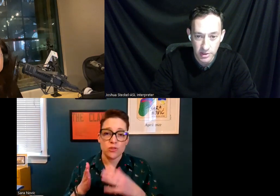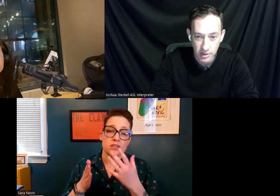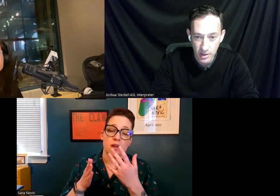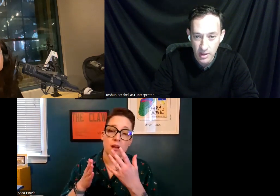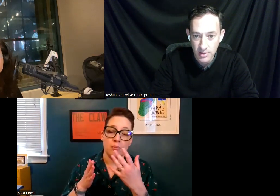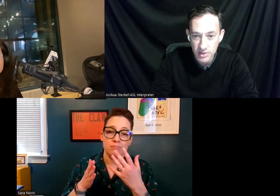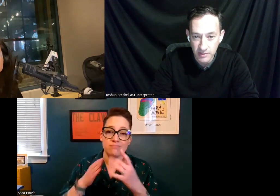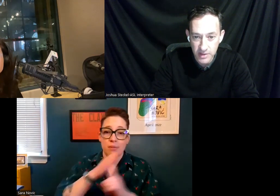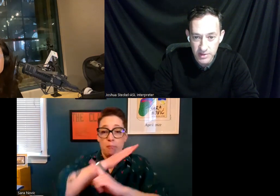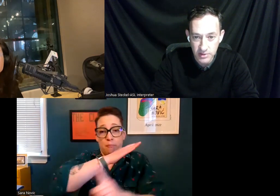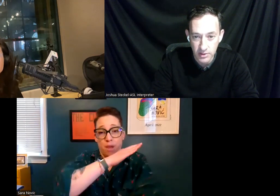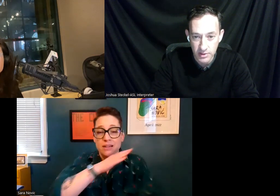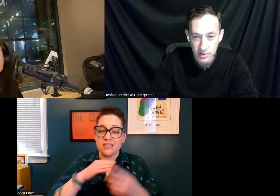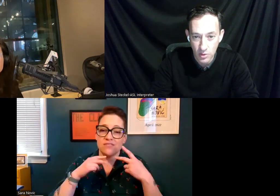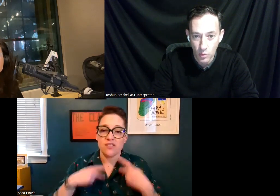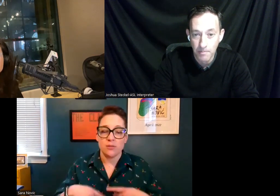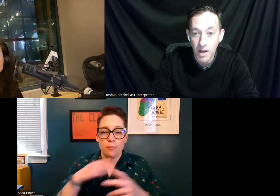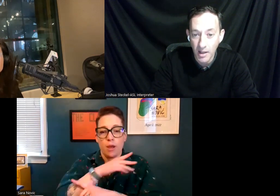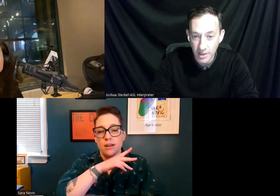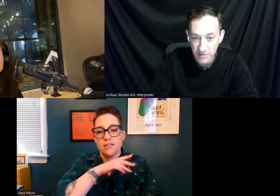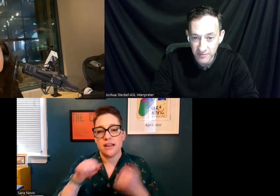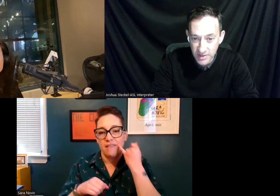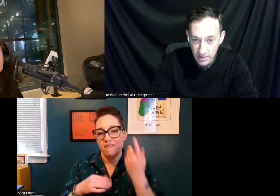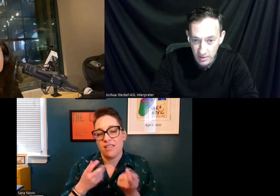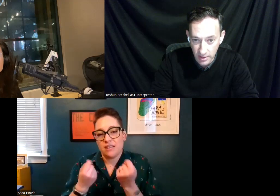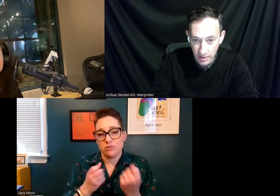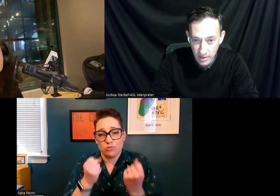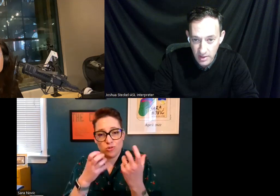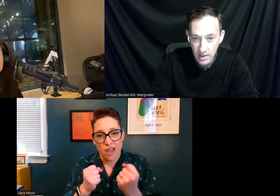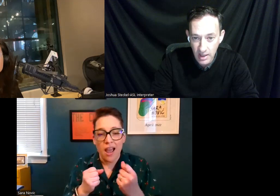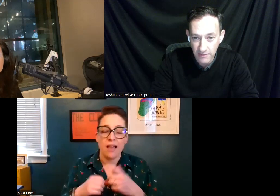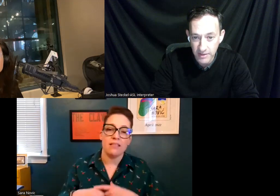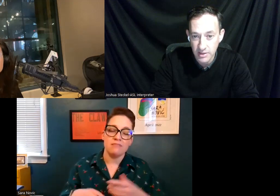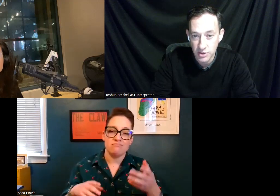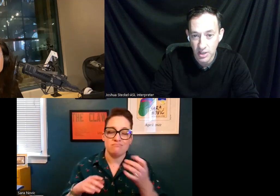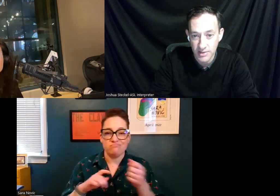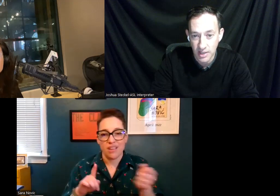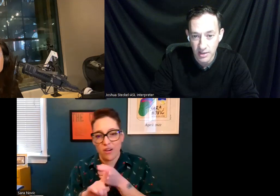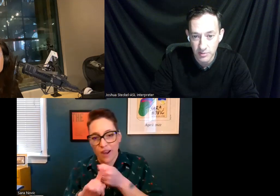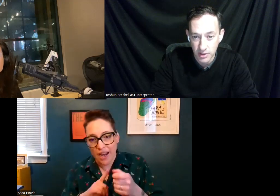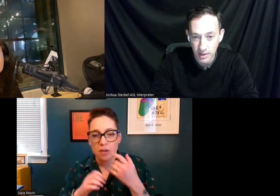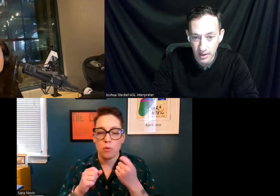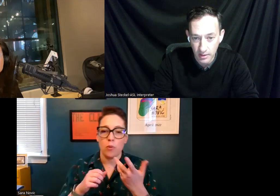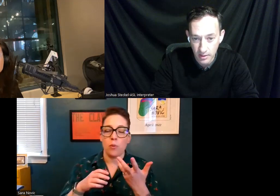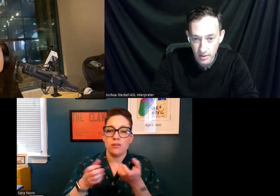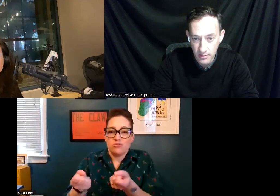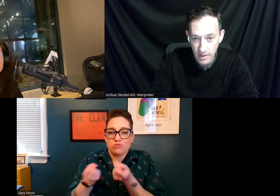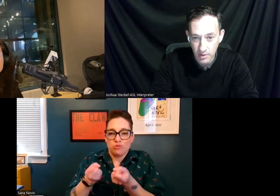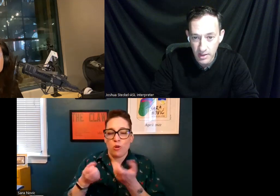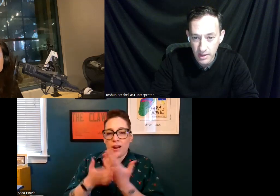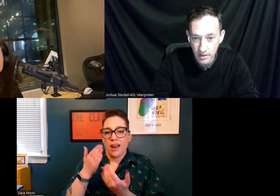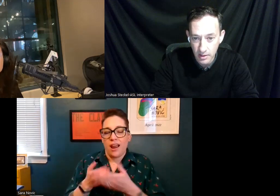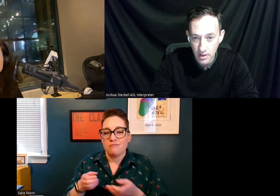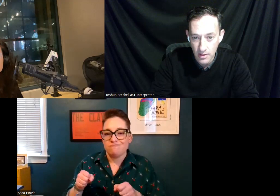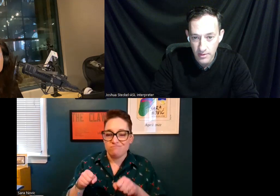language. Some of the students were punished physically if they did try to sign to communicate. They were